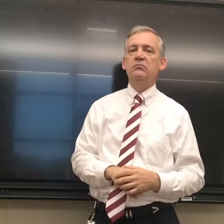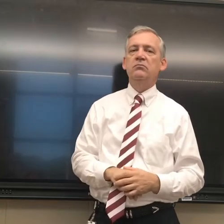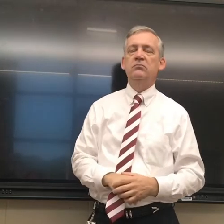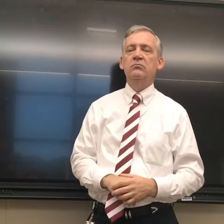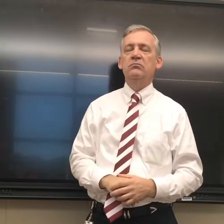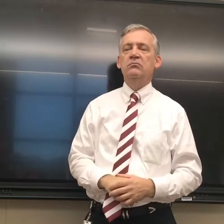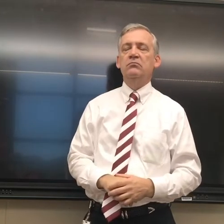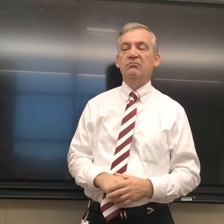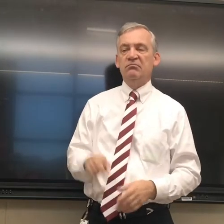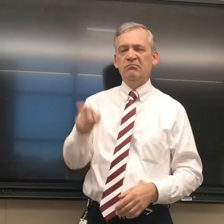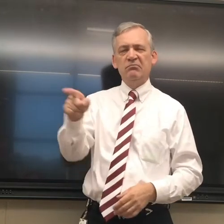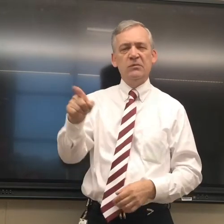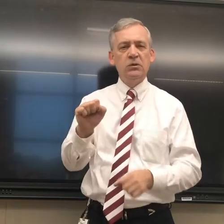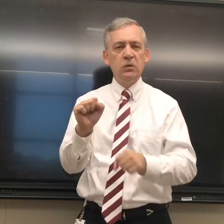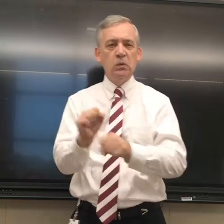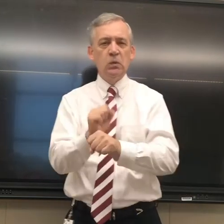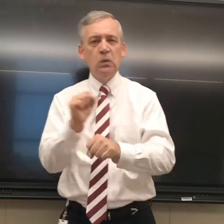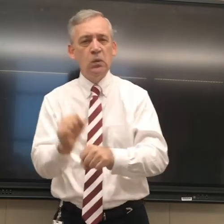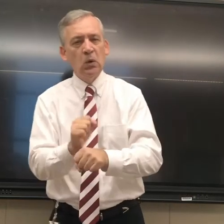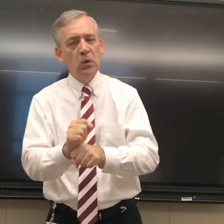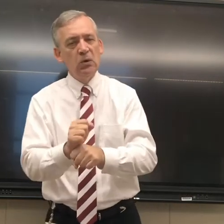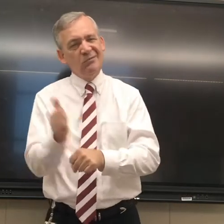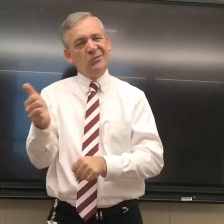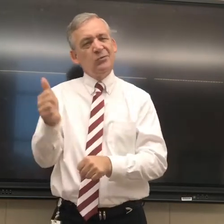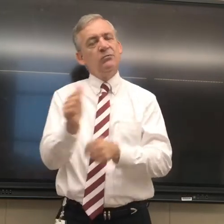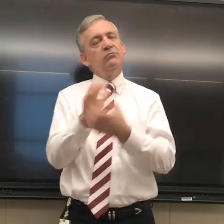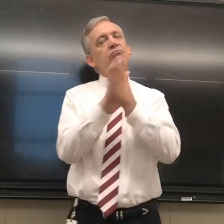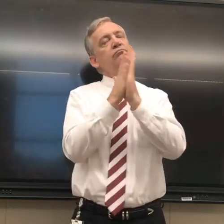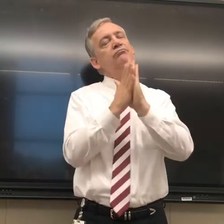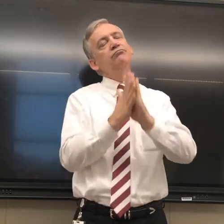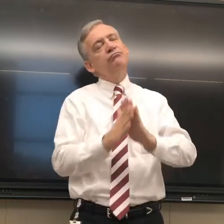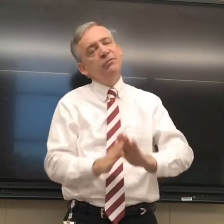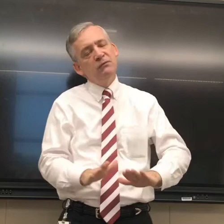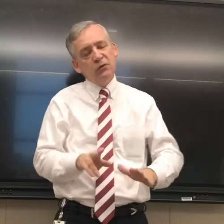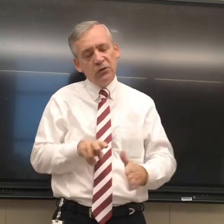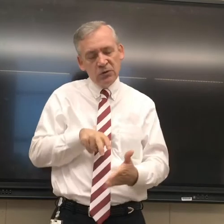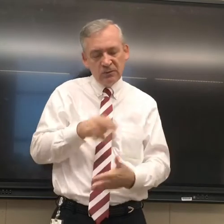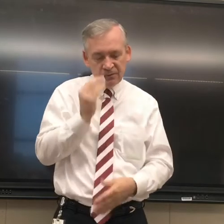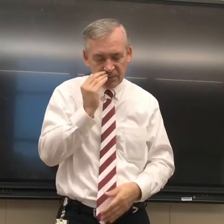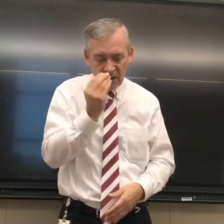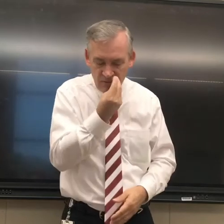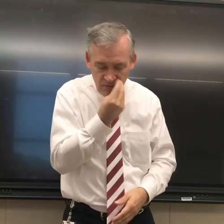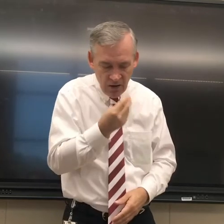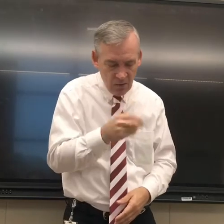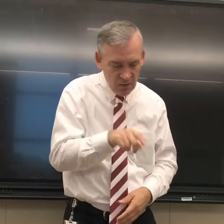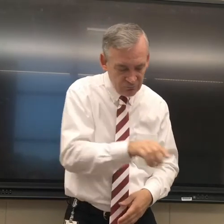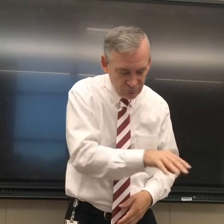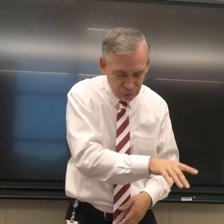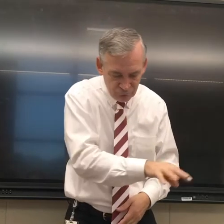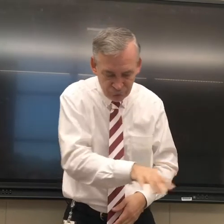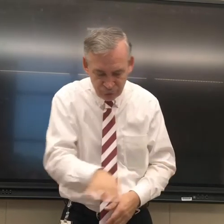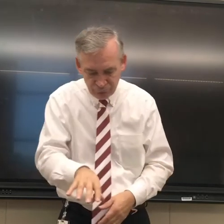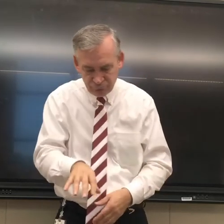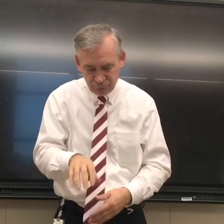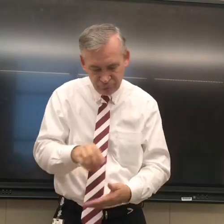She was working placidly, kneeling over her flowers, her dark hand plunged into the golden